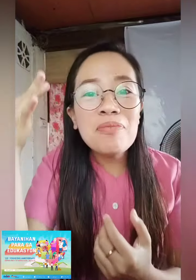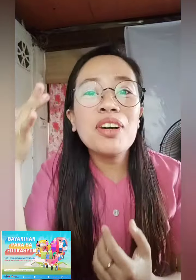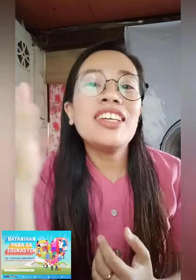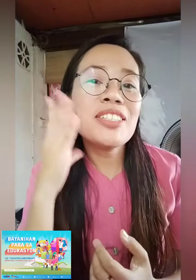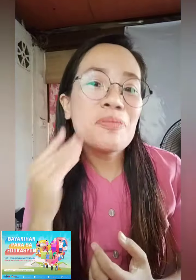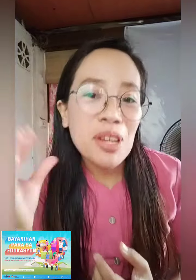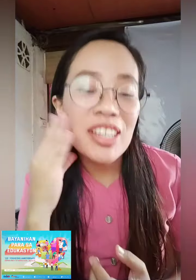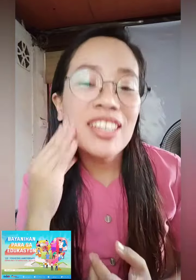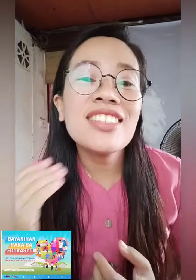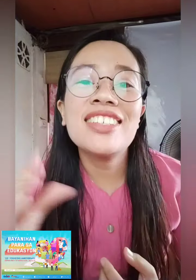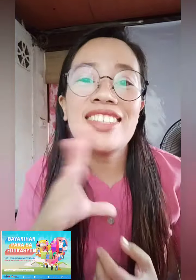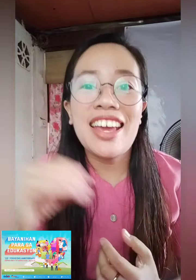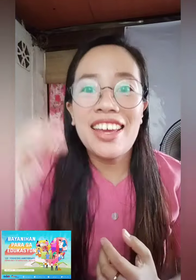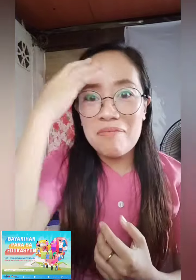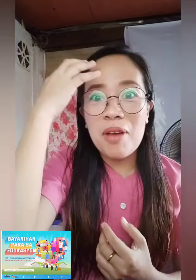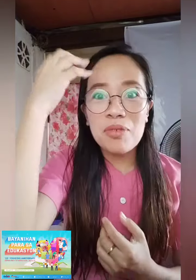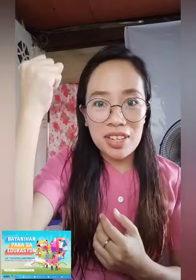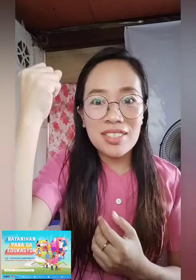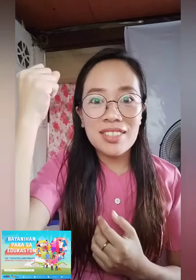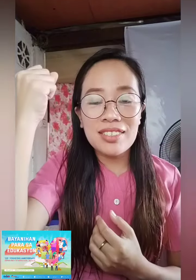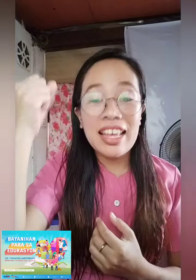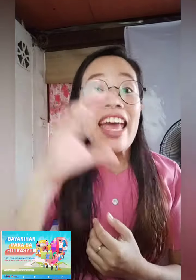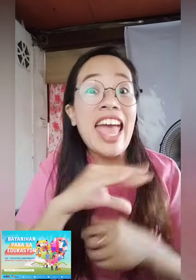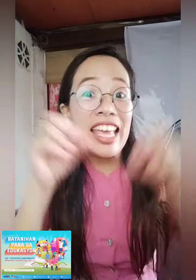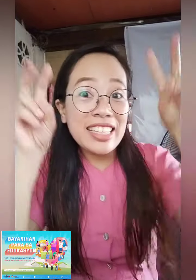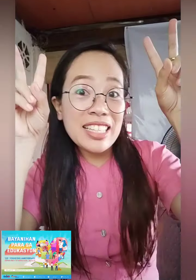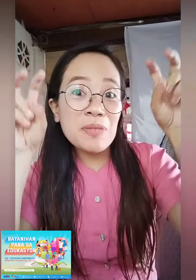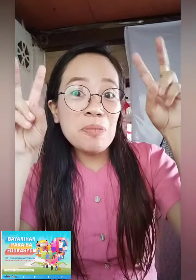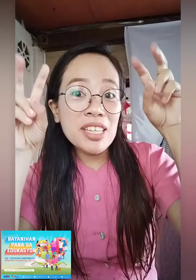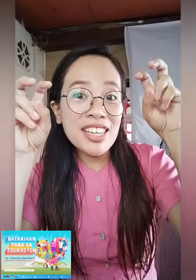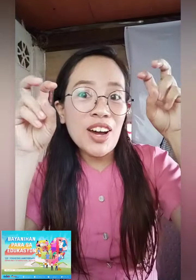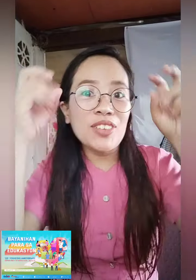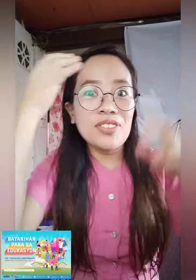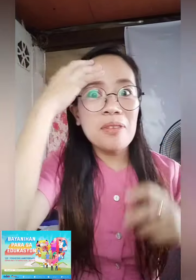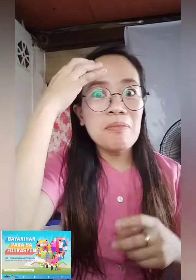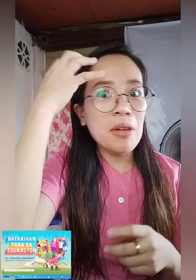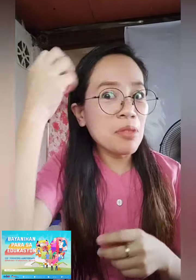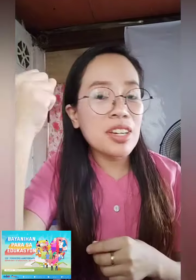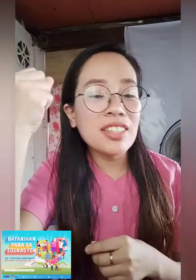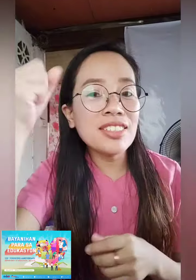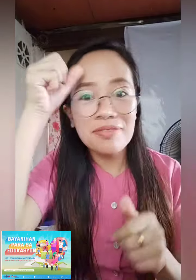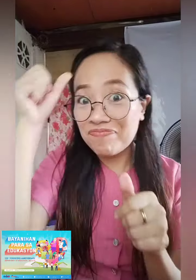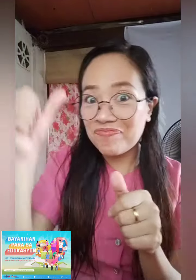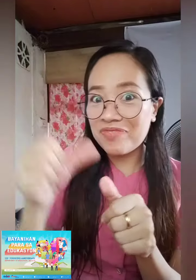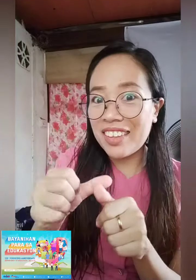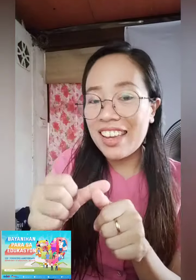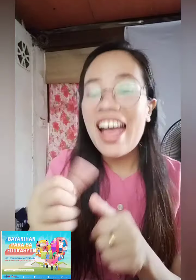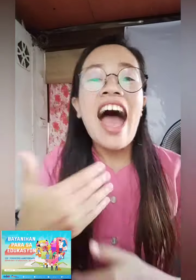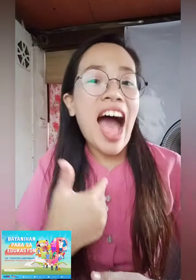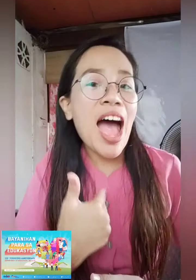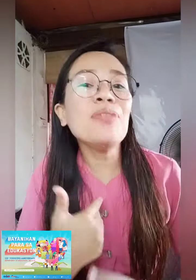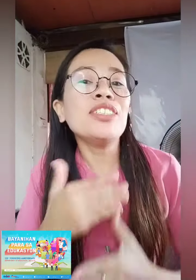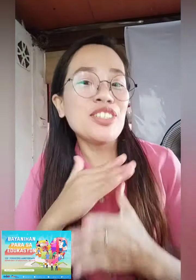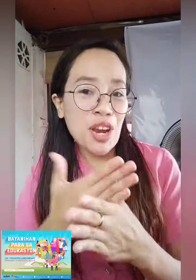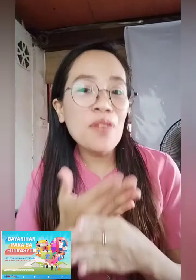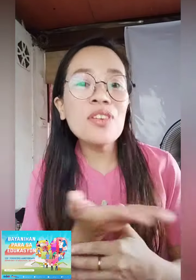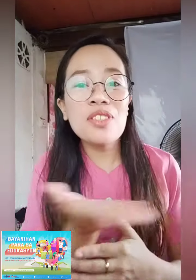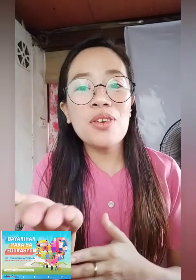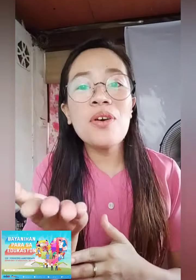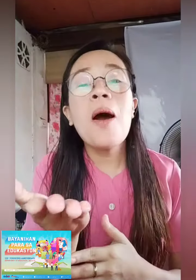Unforgettable experiences and memories. And speaking of memories, I will share with you